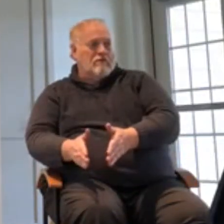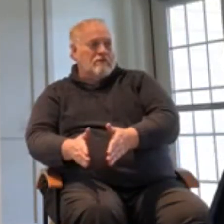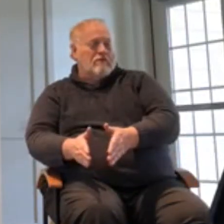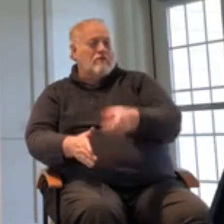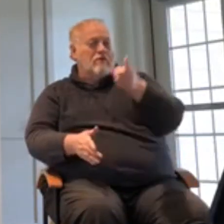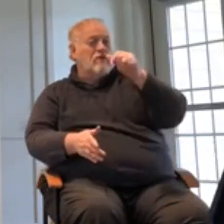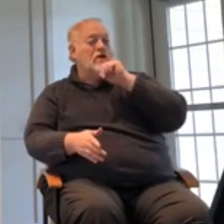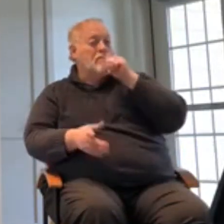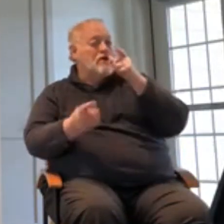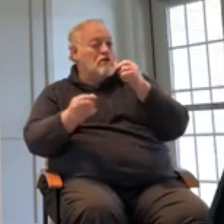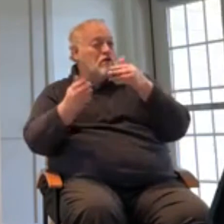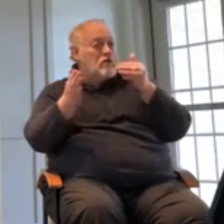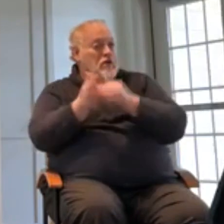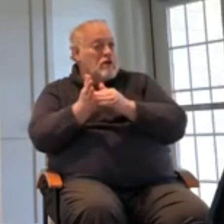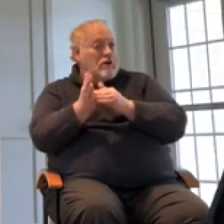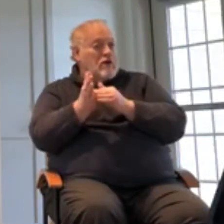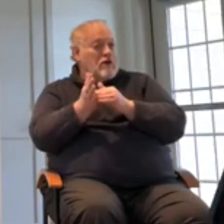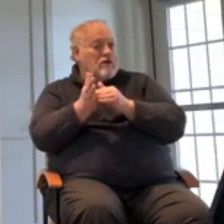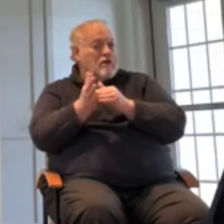so they don't do it again.